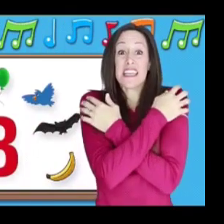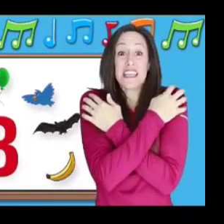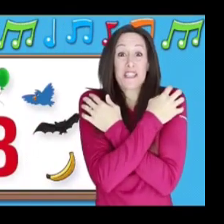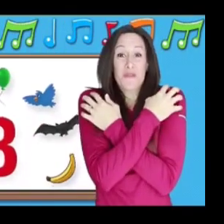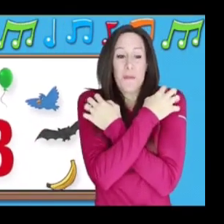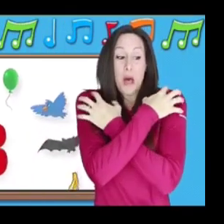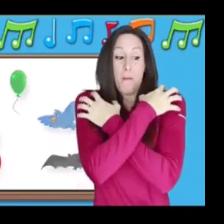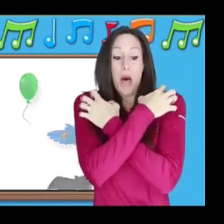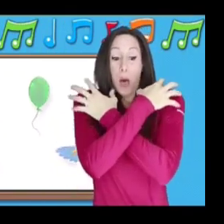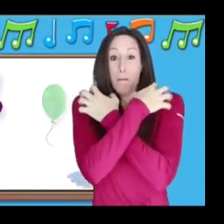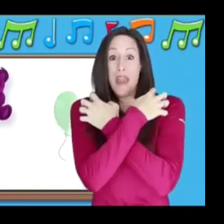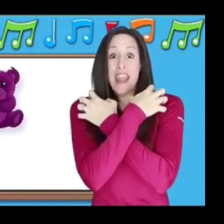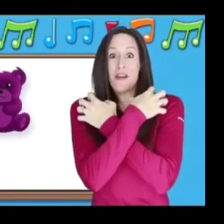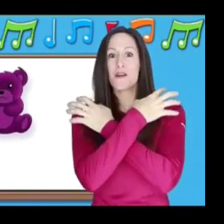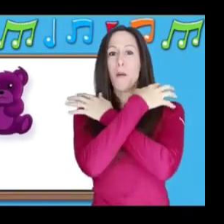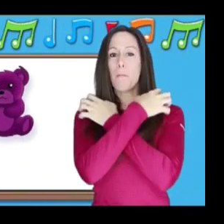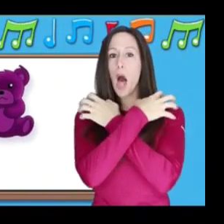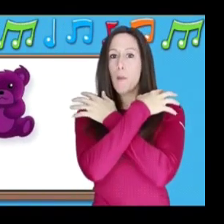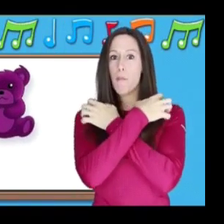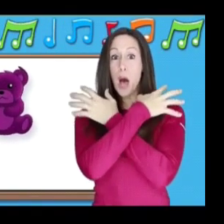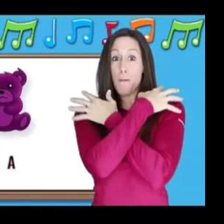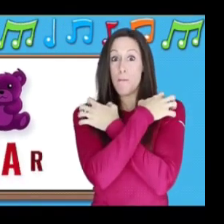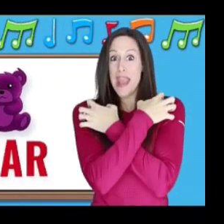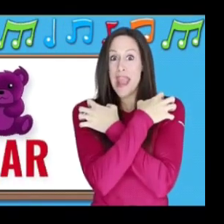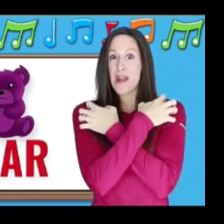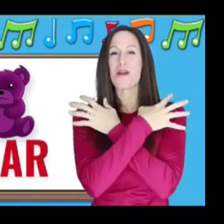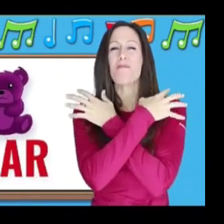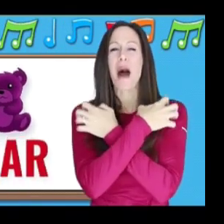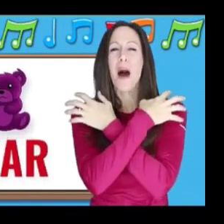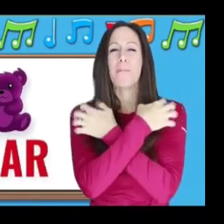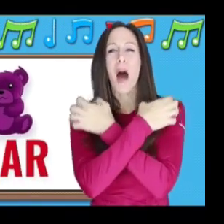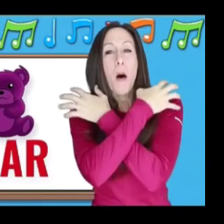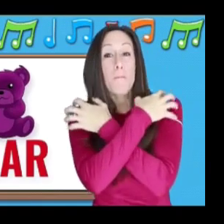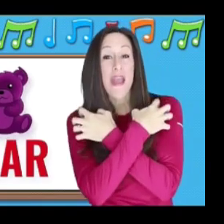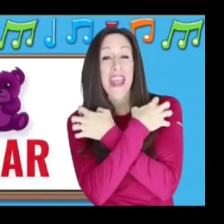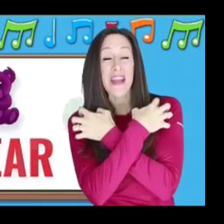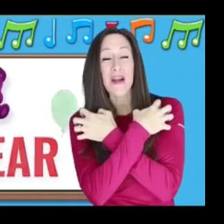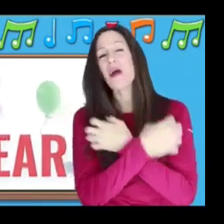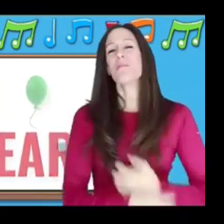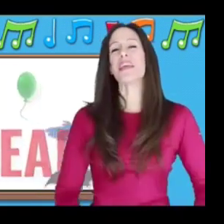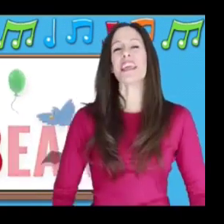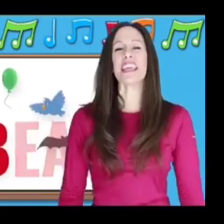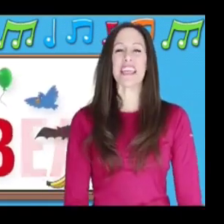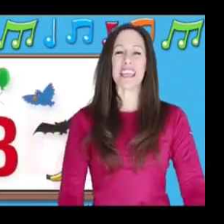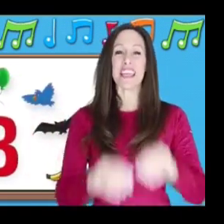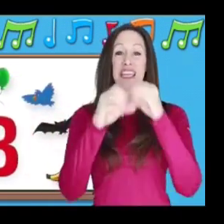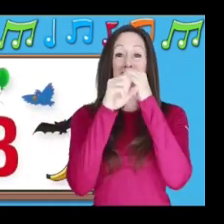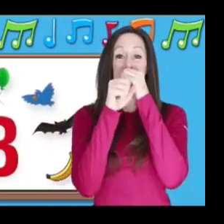B is for bear, bear, bear. B is